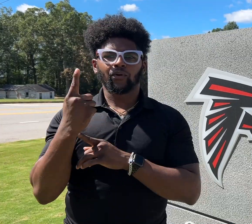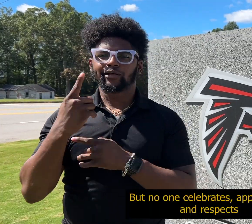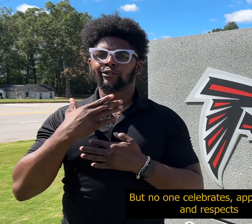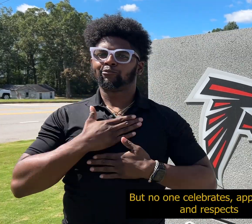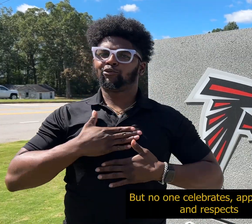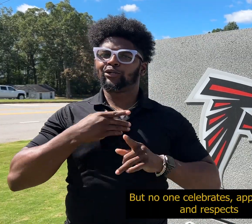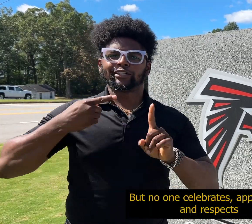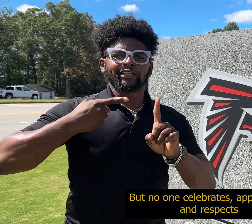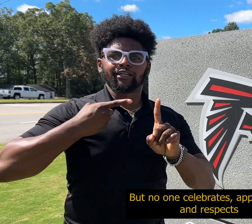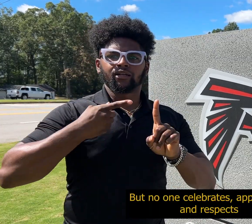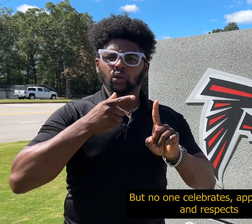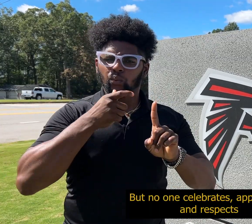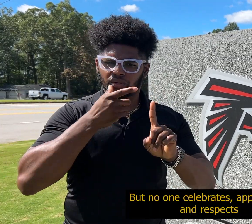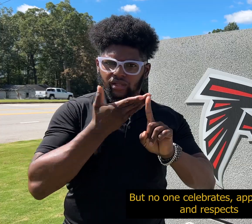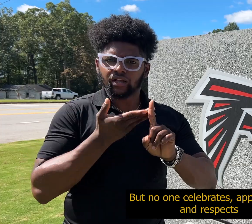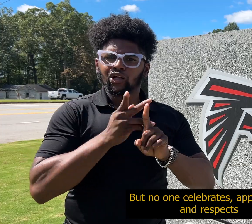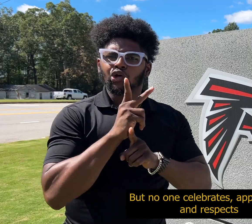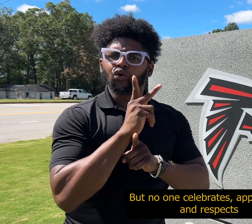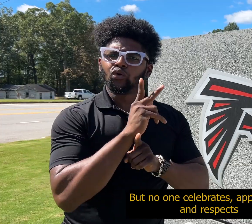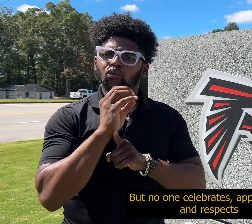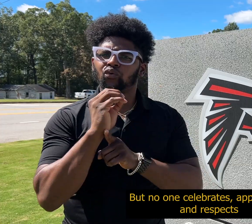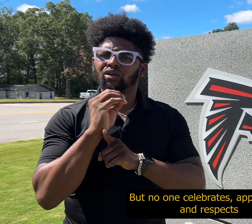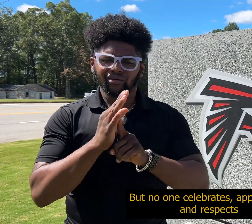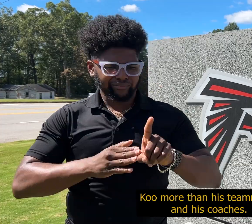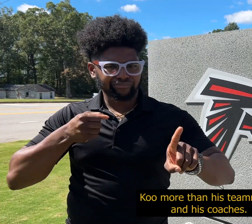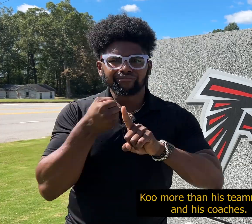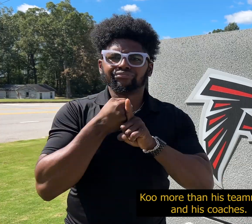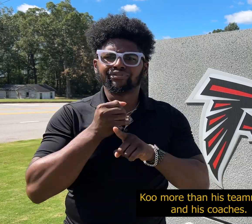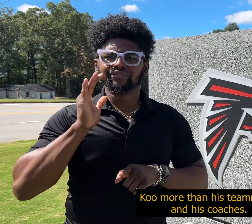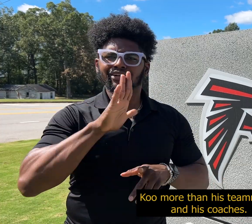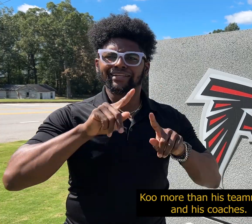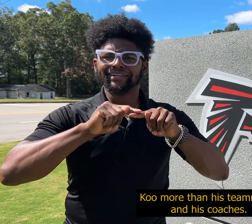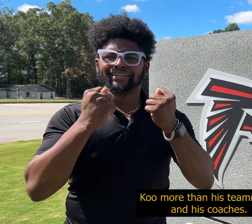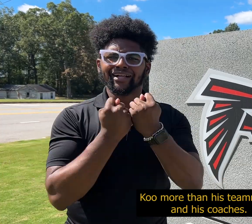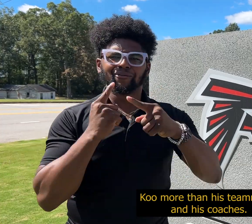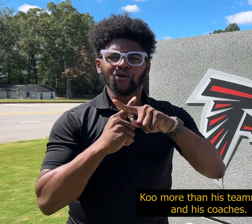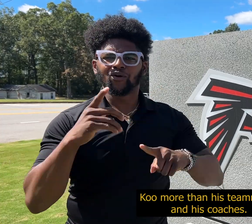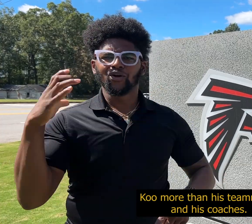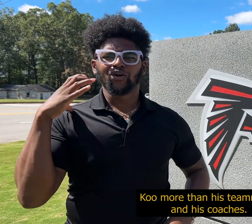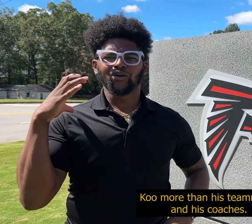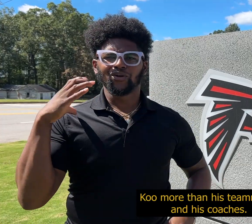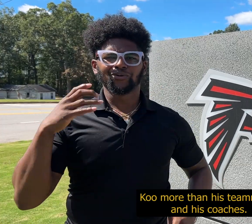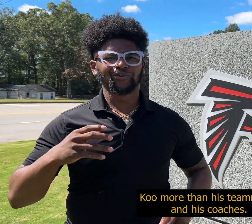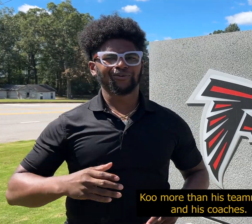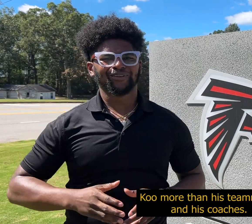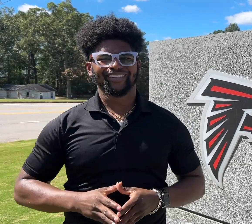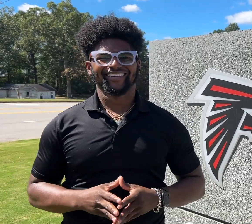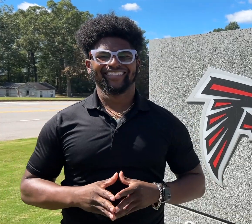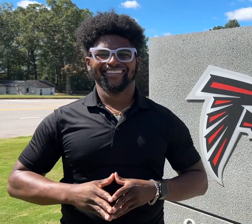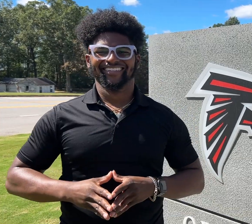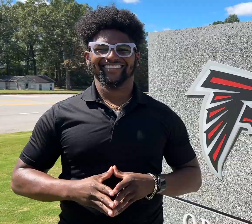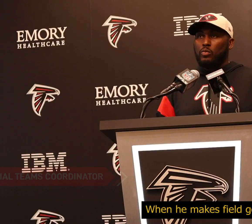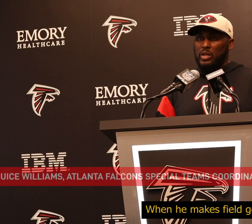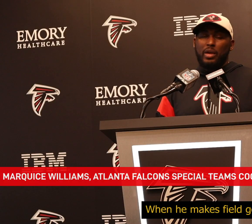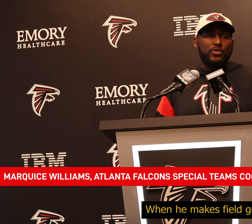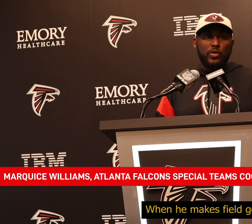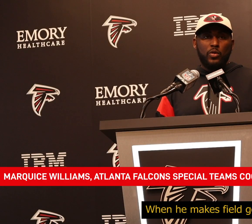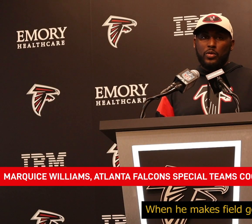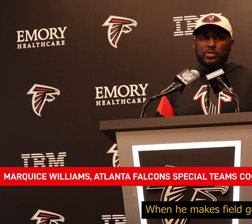But no one celebrates, appreciates, and respects Koo more than his teammates and his coaches. When he makes field goals,